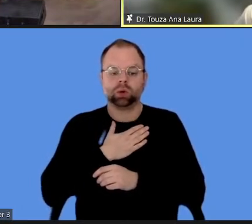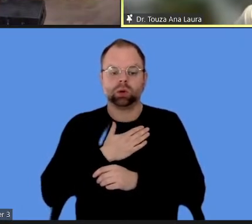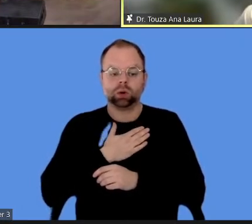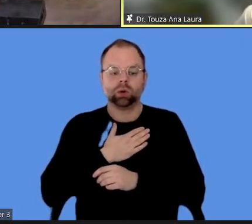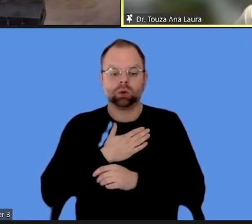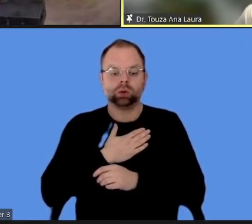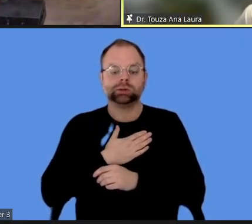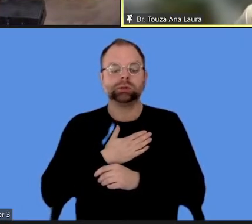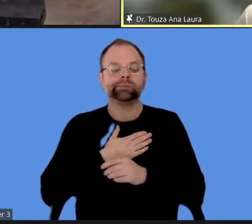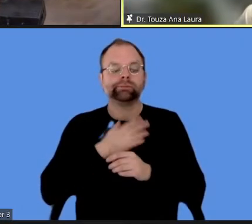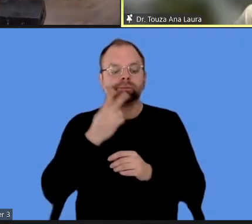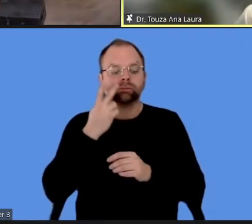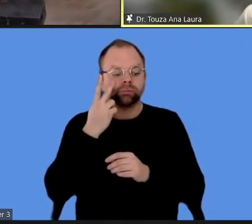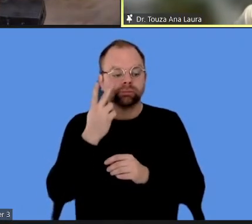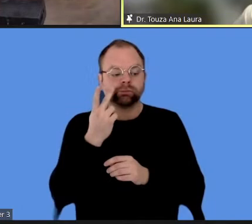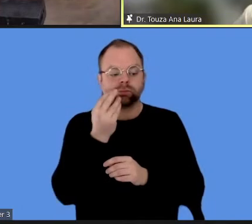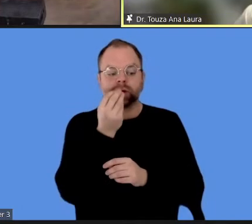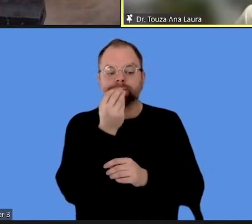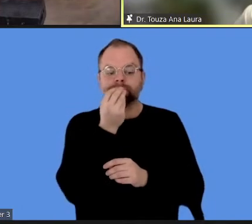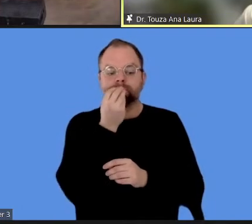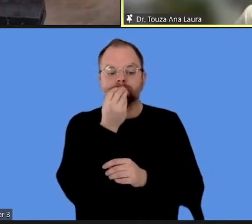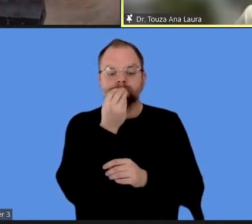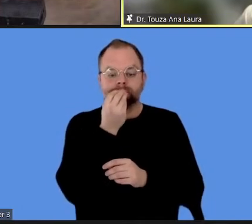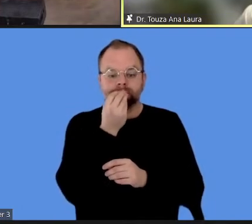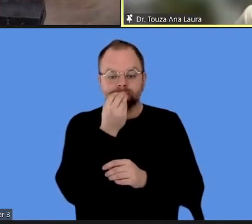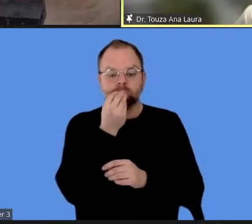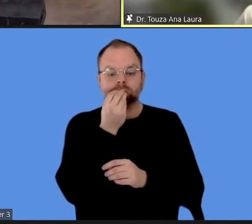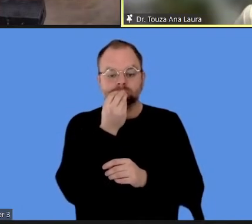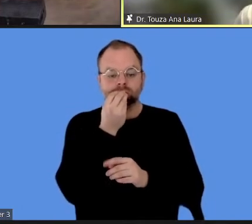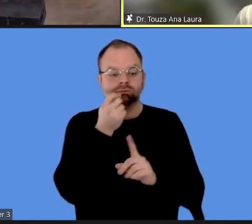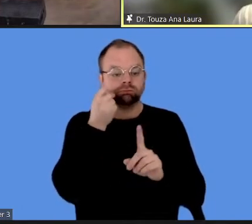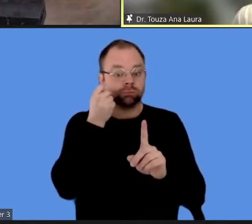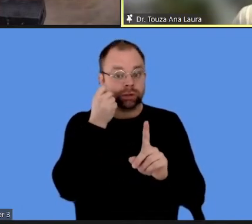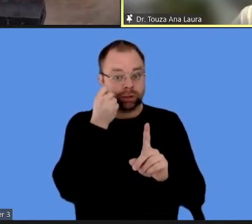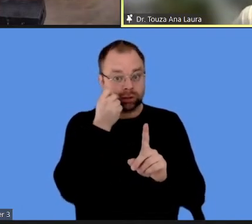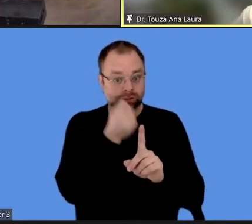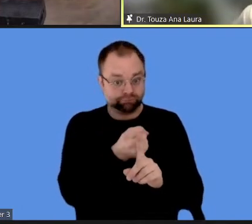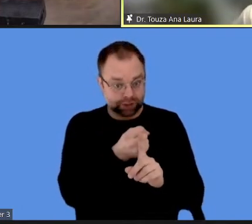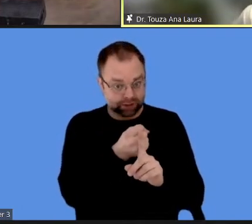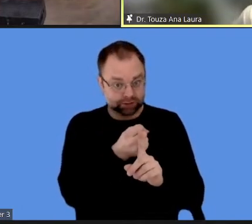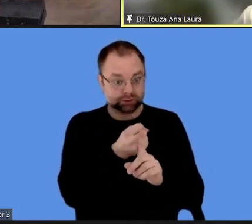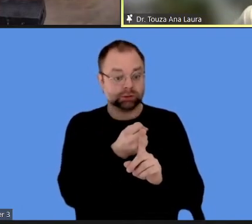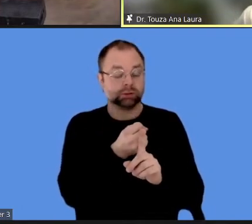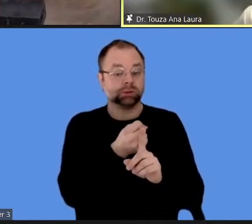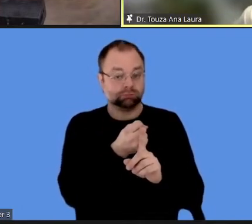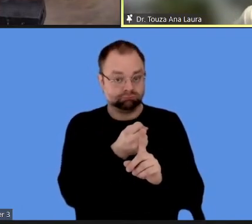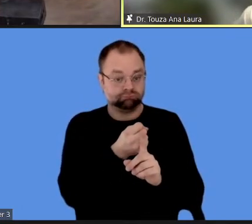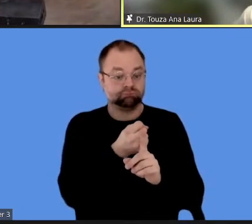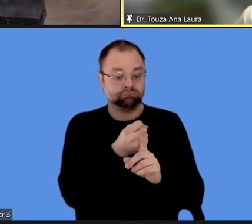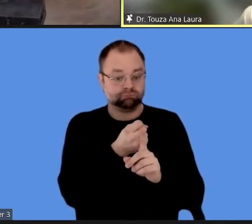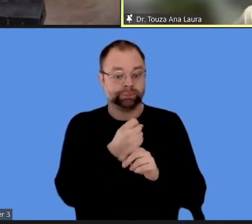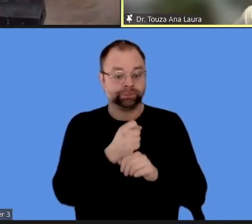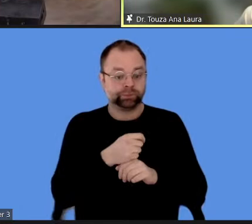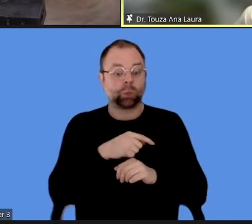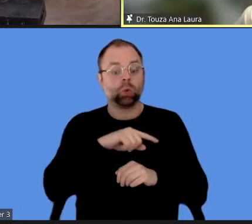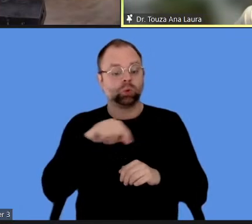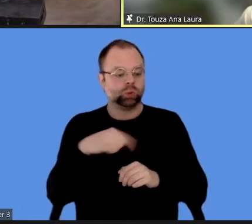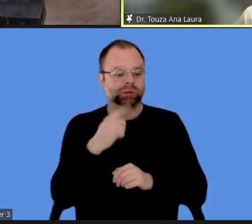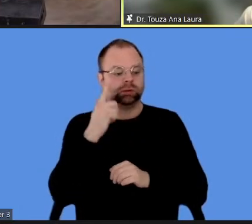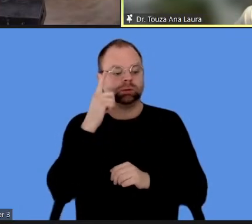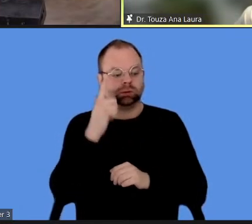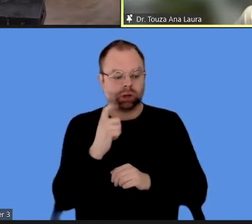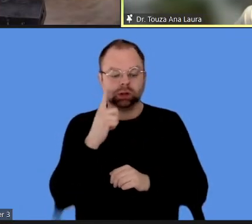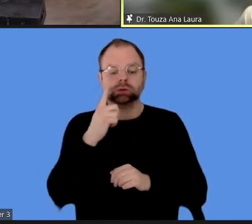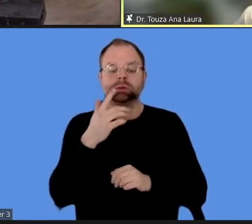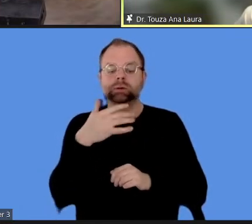the survey, and we use a methodology of FIES, which is FIES is as